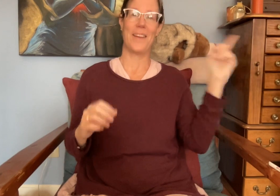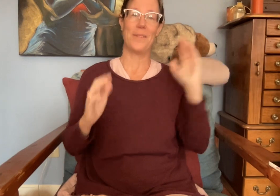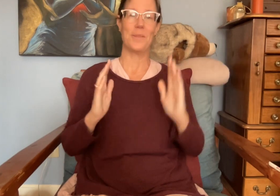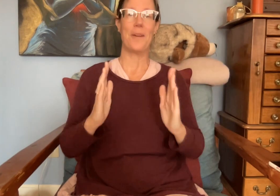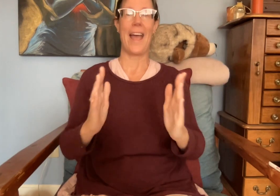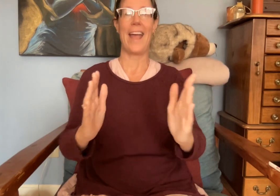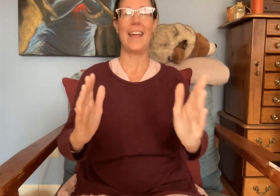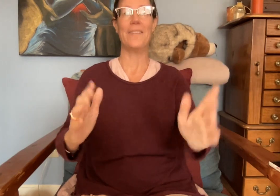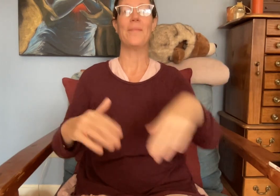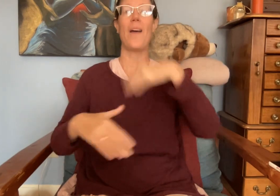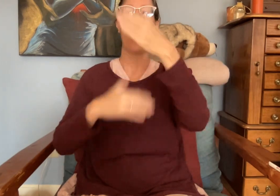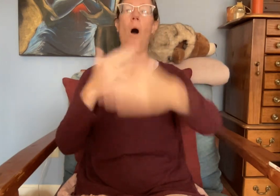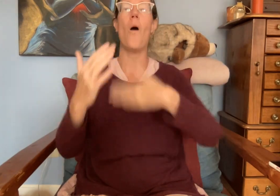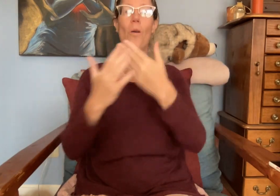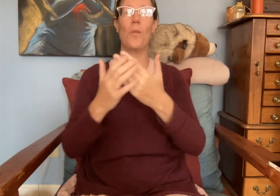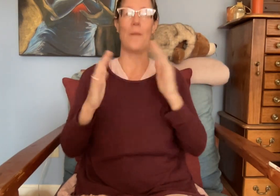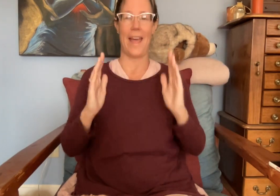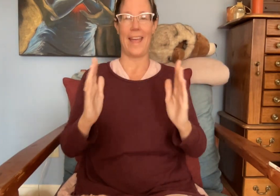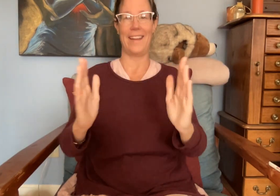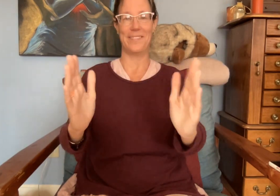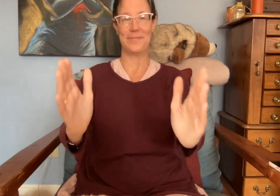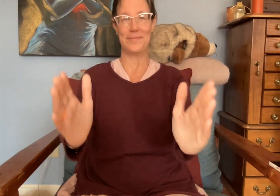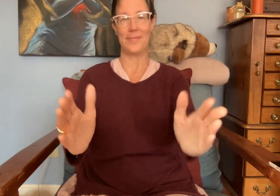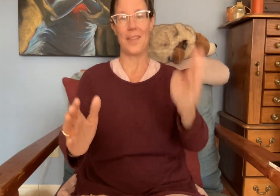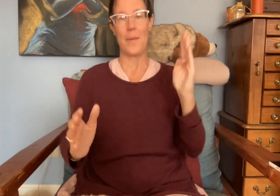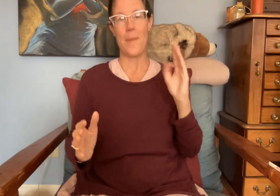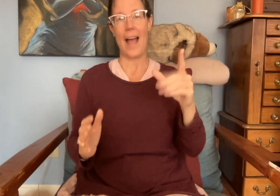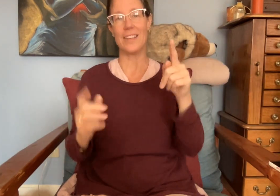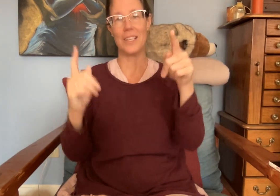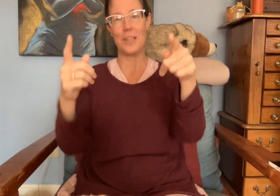There's a way, all the way back to you.